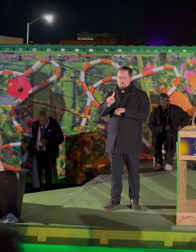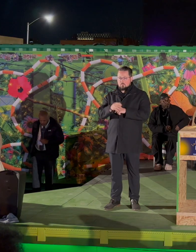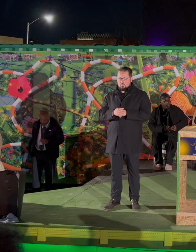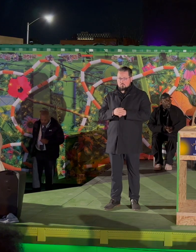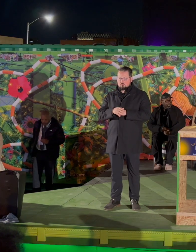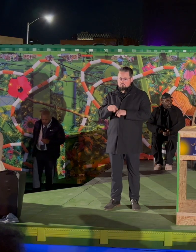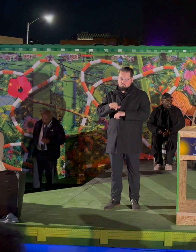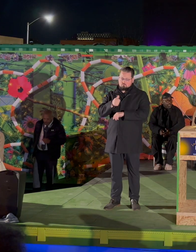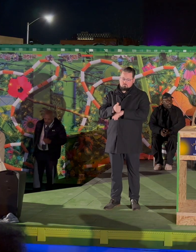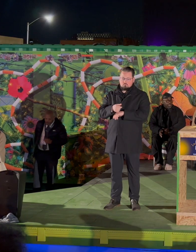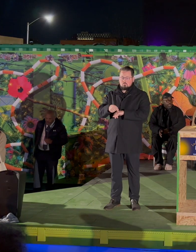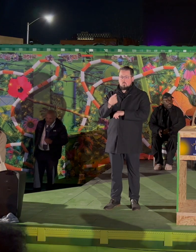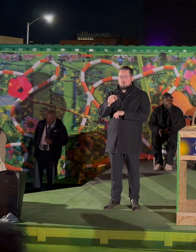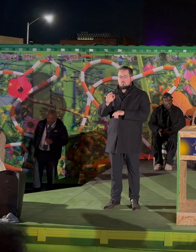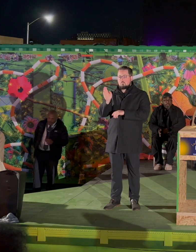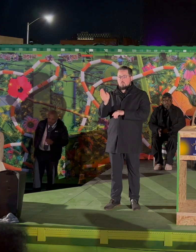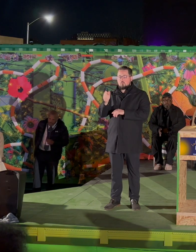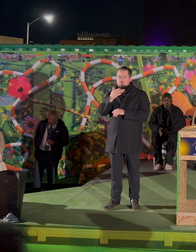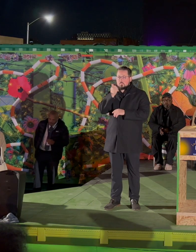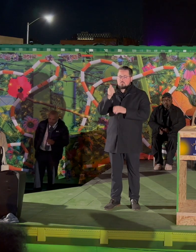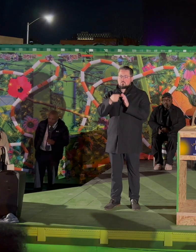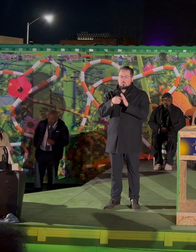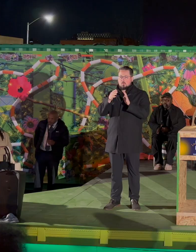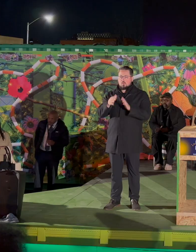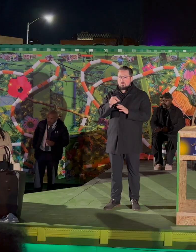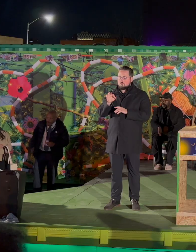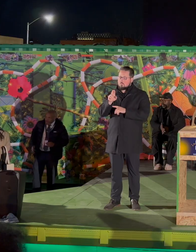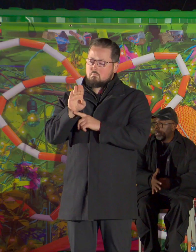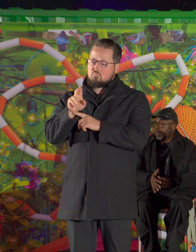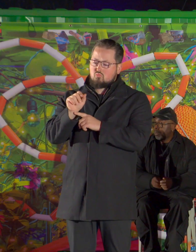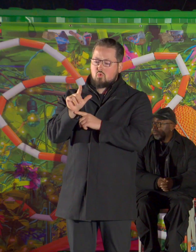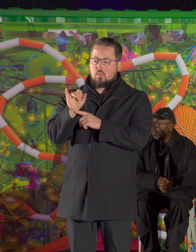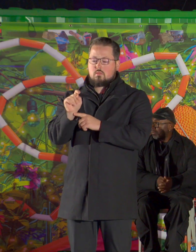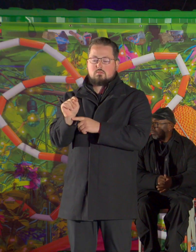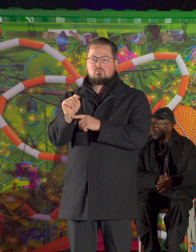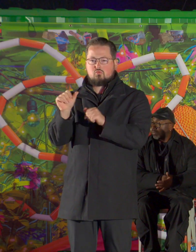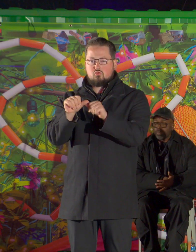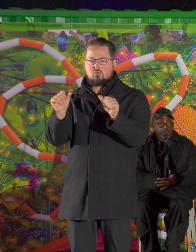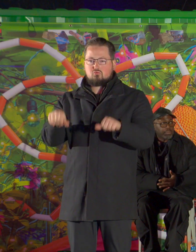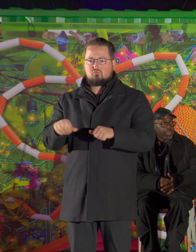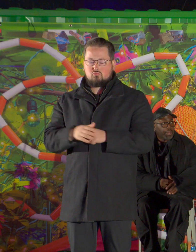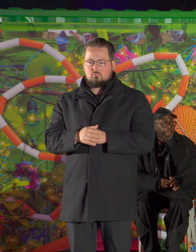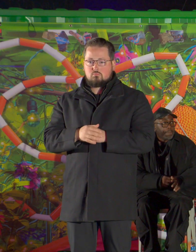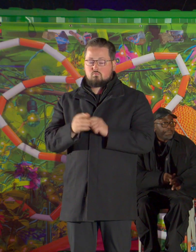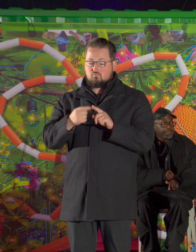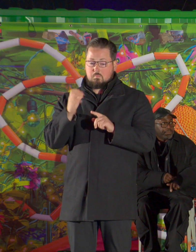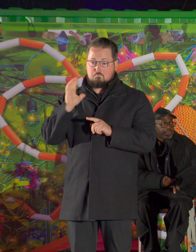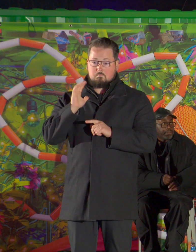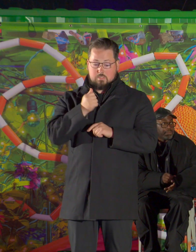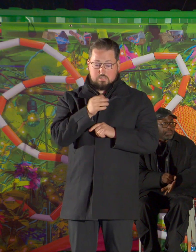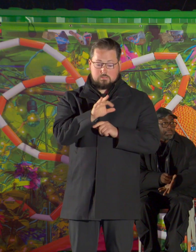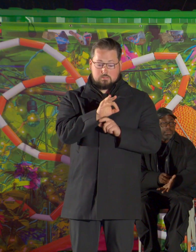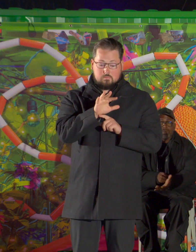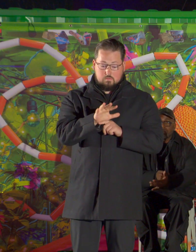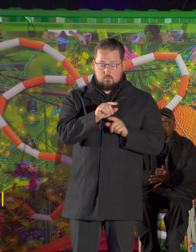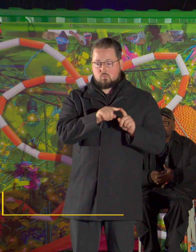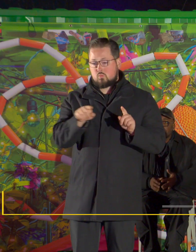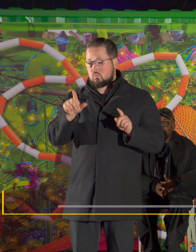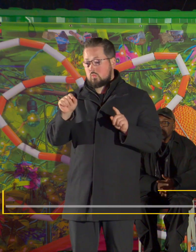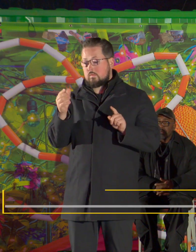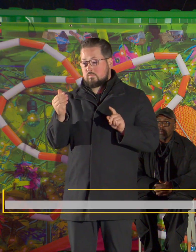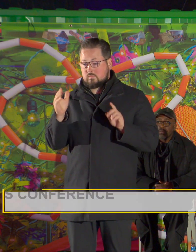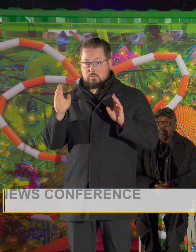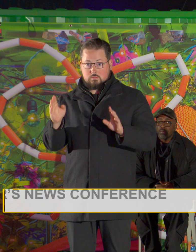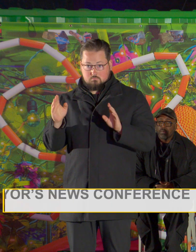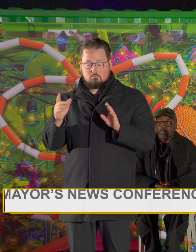stood one of Baltimore's greatest examples of brutalist architecture. From 1995 to 2015,